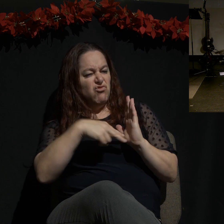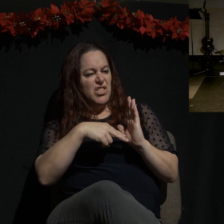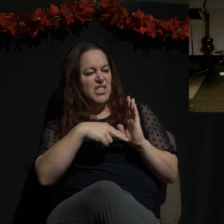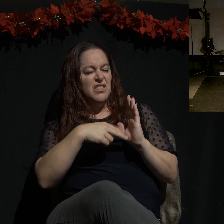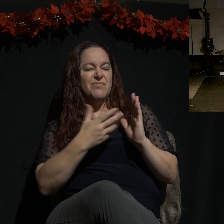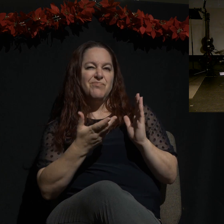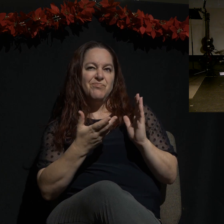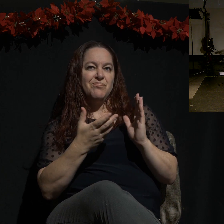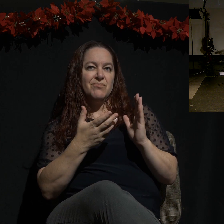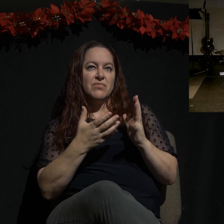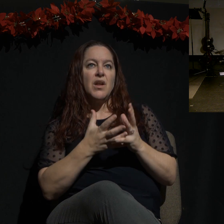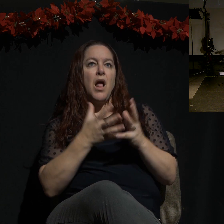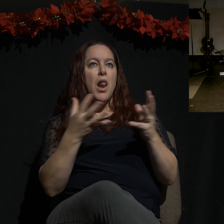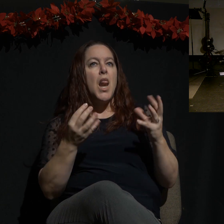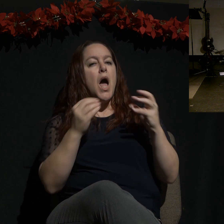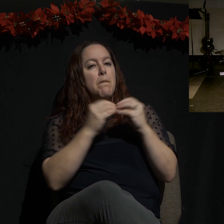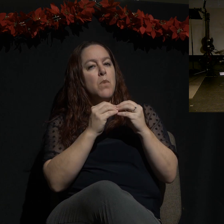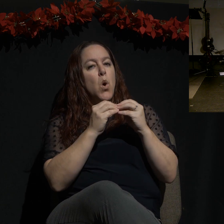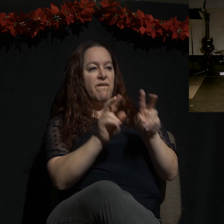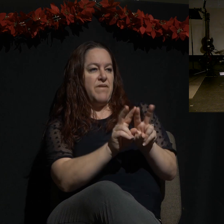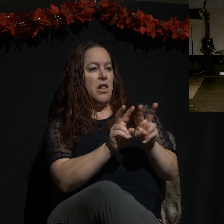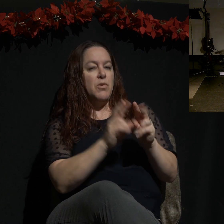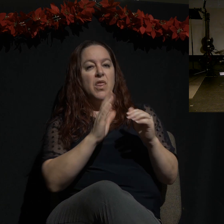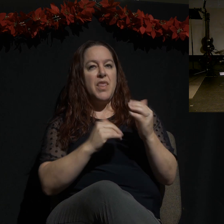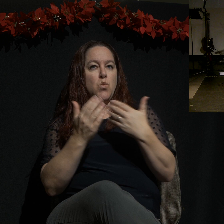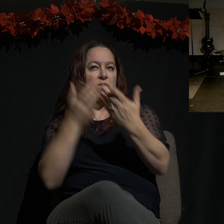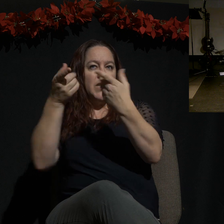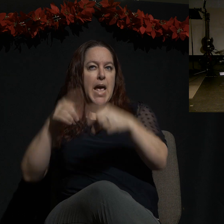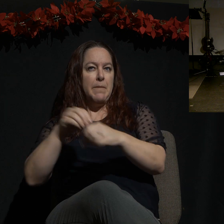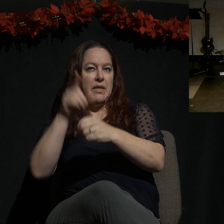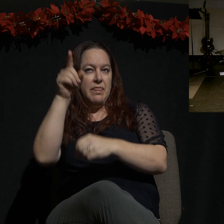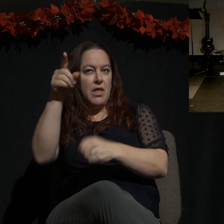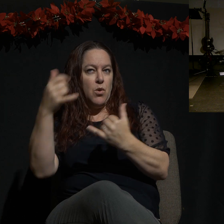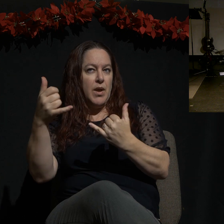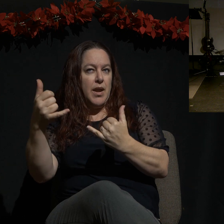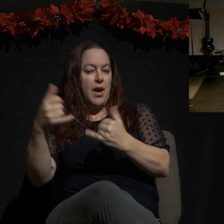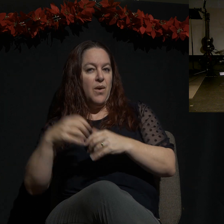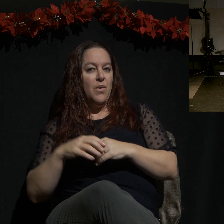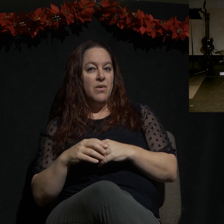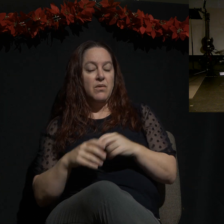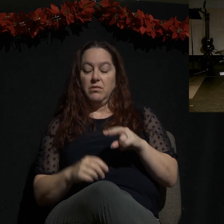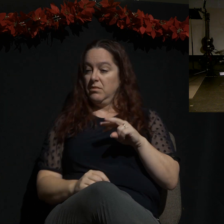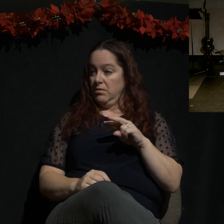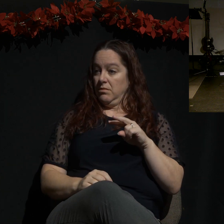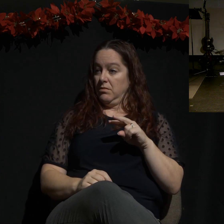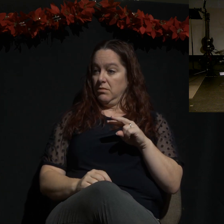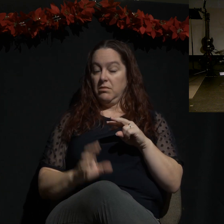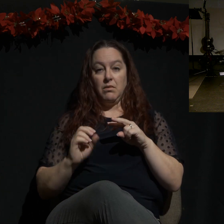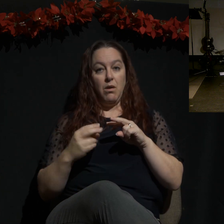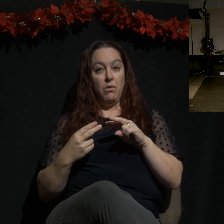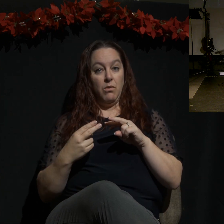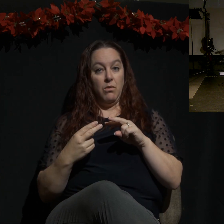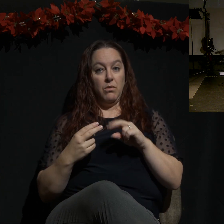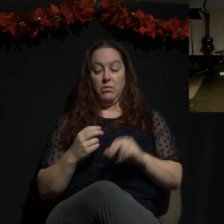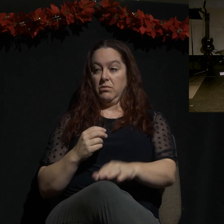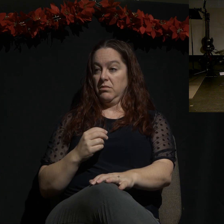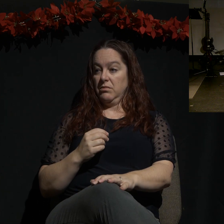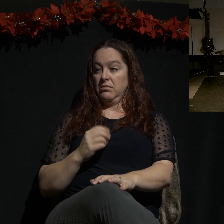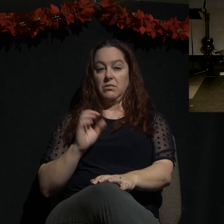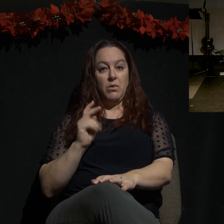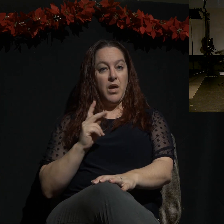it's a lot more valuable than whatever's happening in there right now. And I was like, oh,